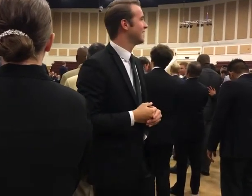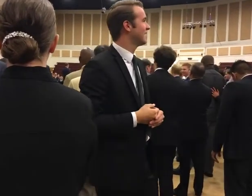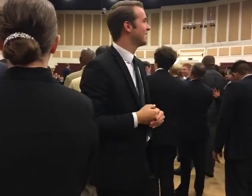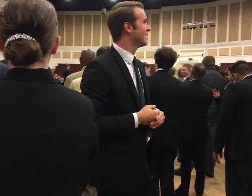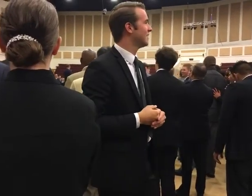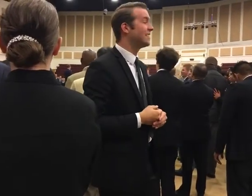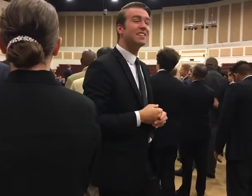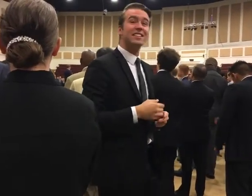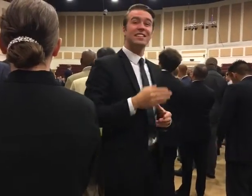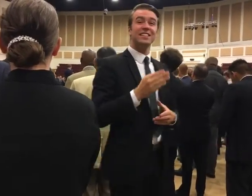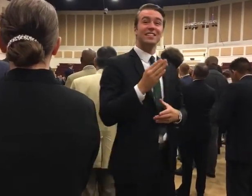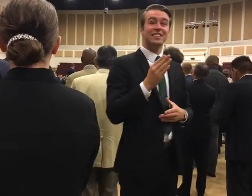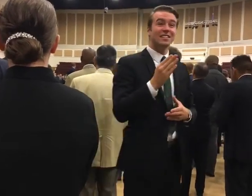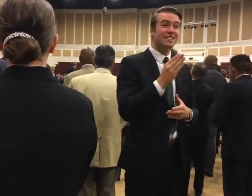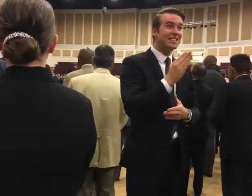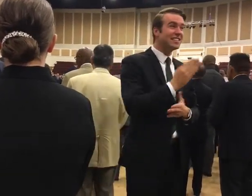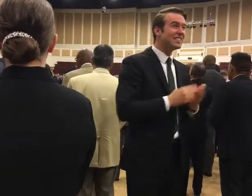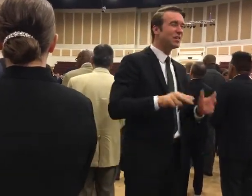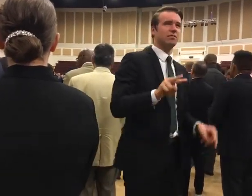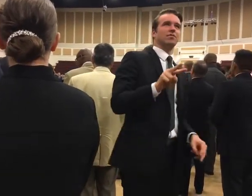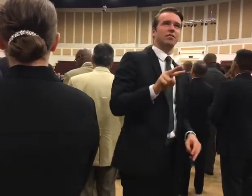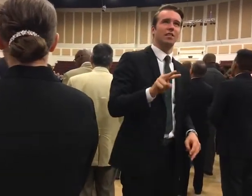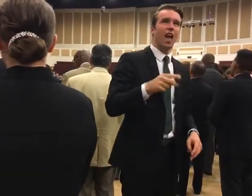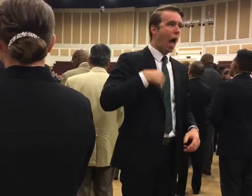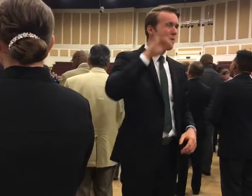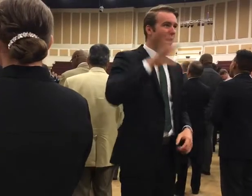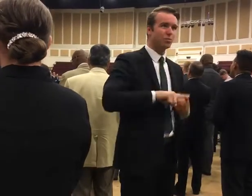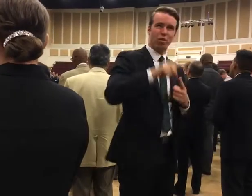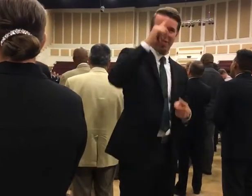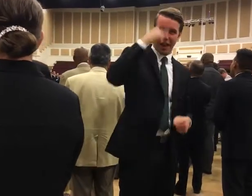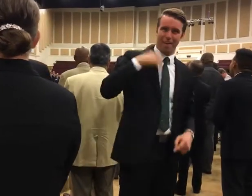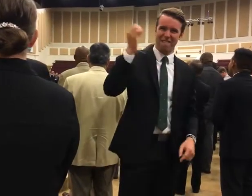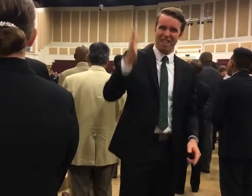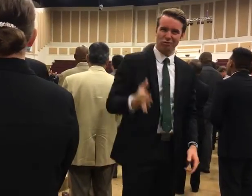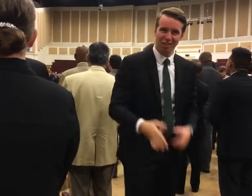Y'all getting evangelist Sunday, the pastor showed up.